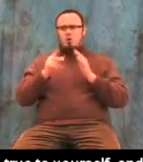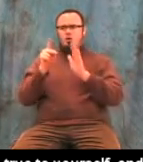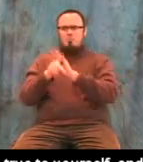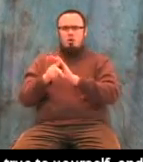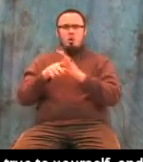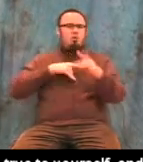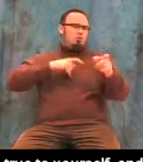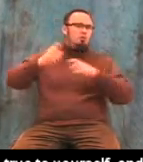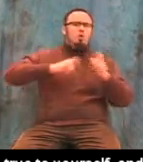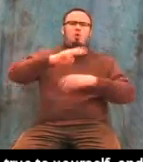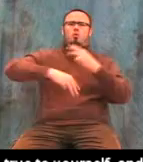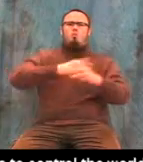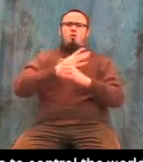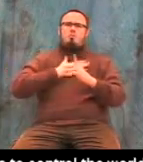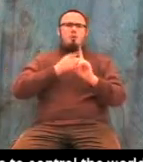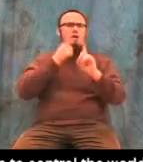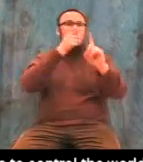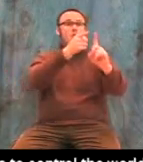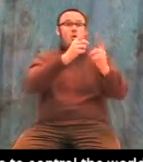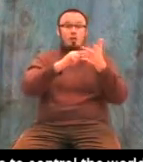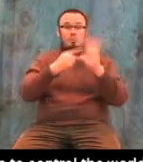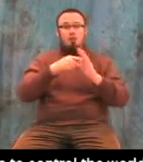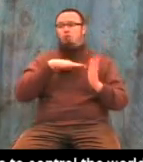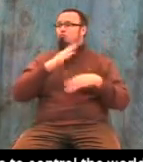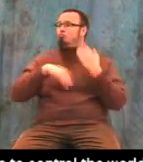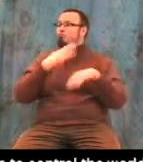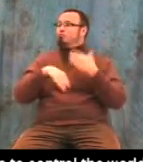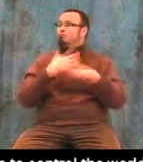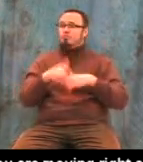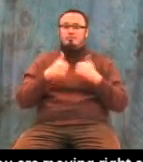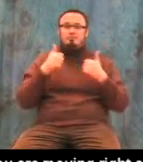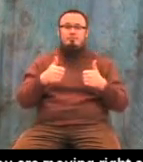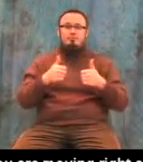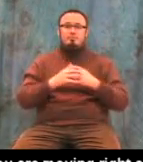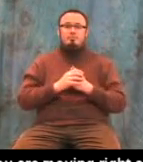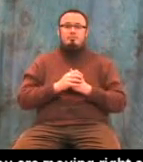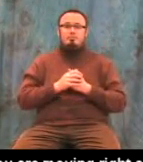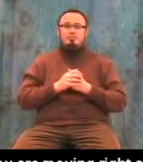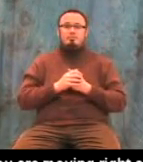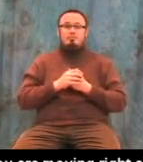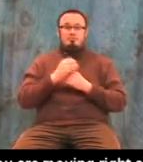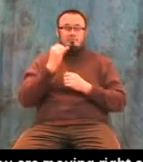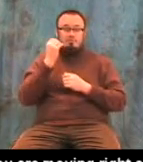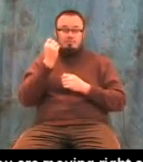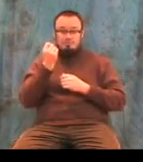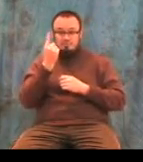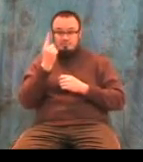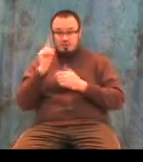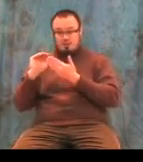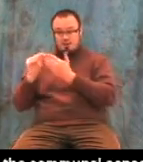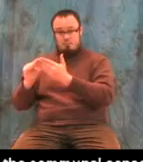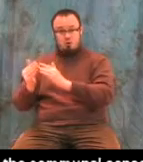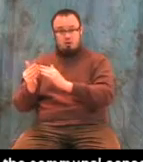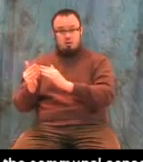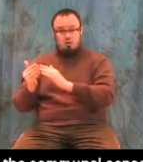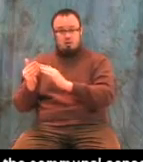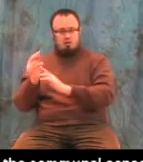your goal is to control the world. And so you are moving right along. But in the communal sense, your